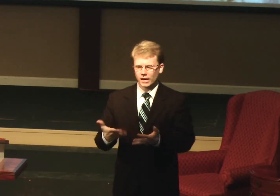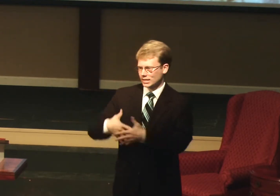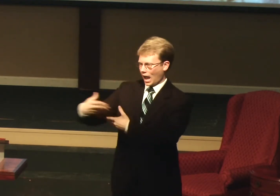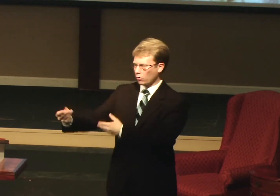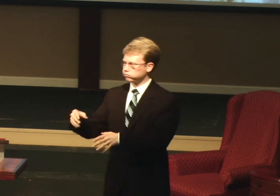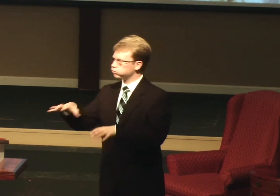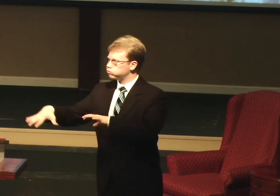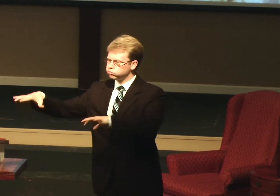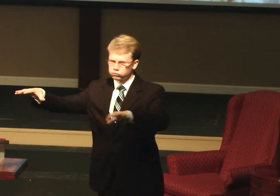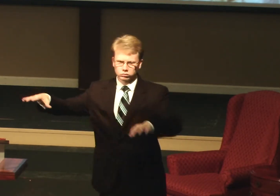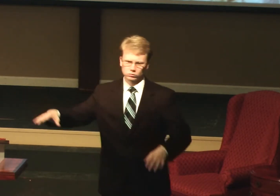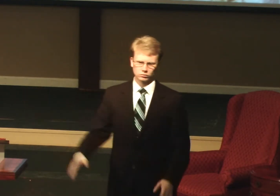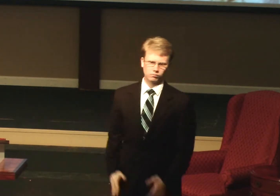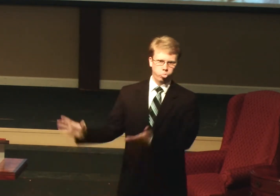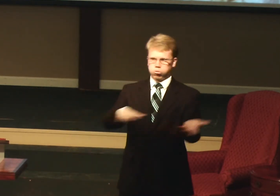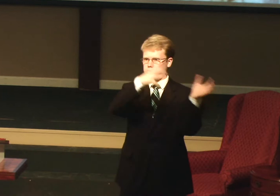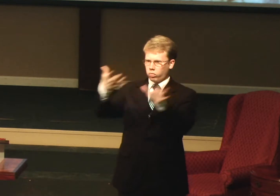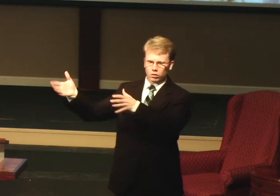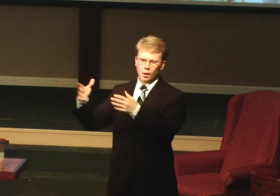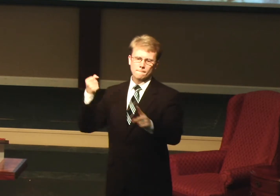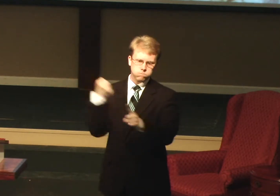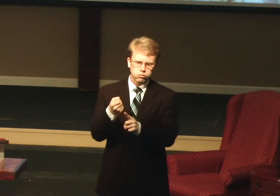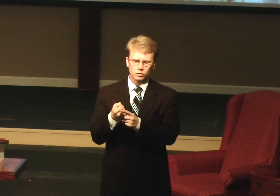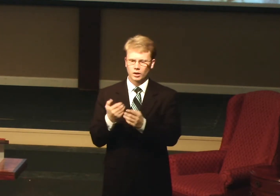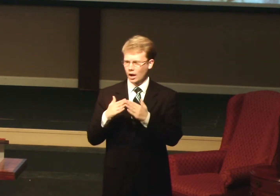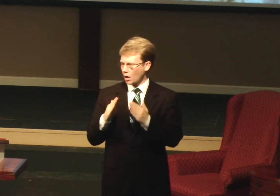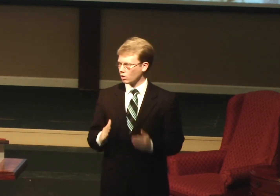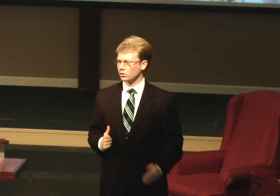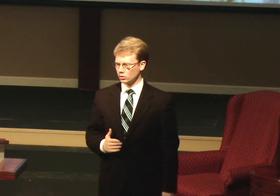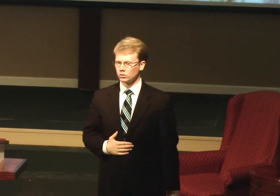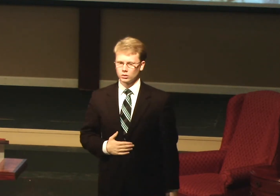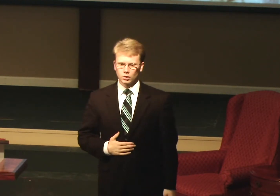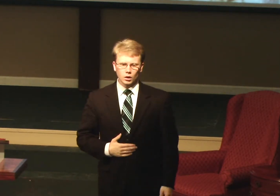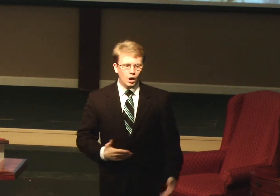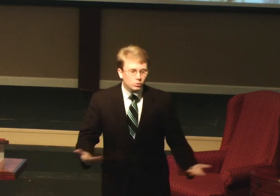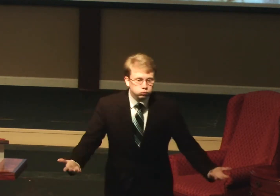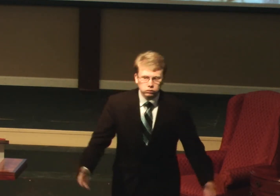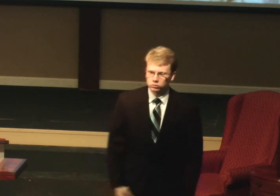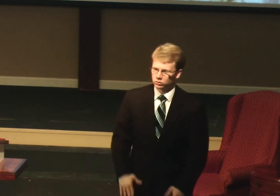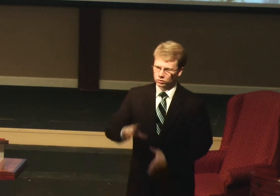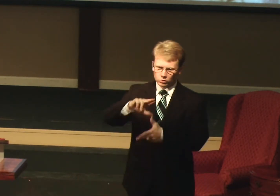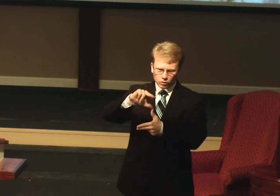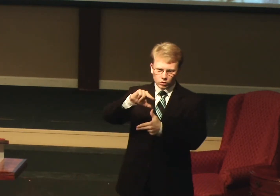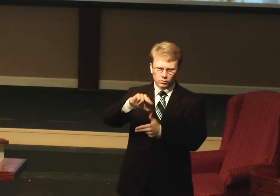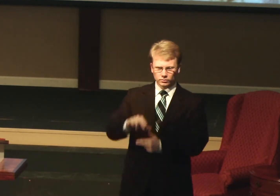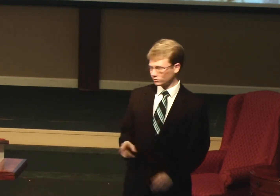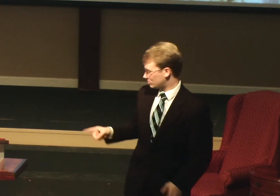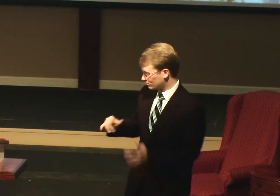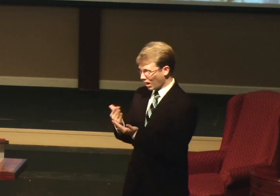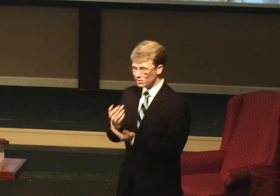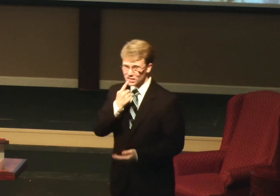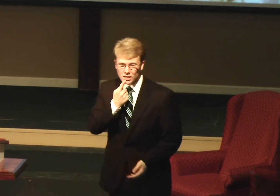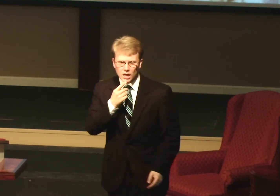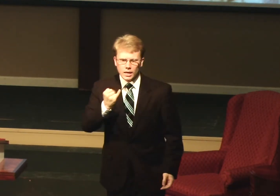be careful. You don't leave things outside to be blown around because they can, you know, hit the house. That's